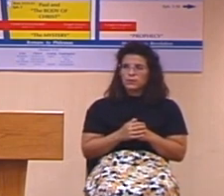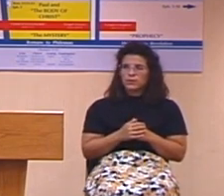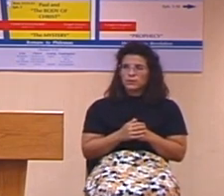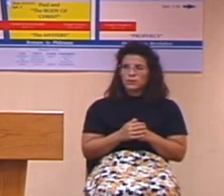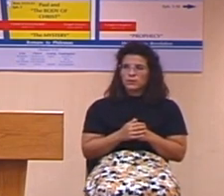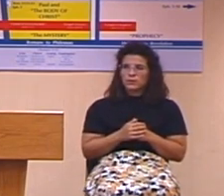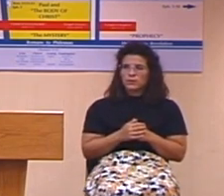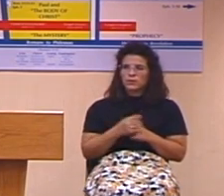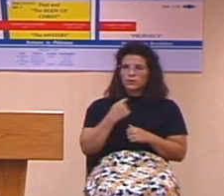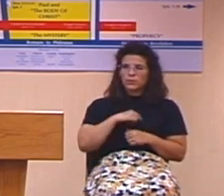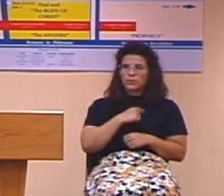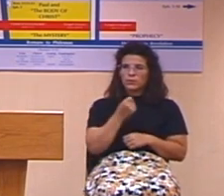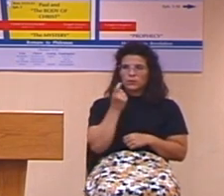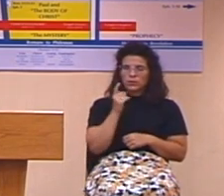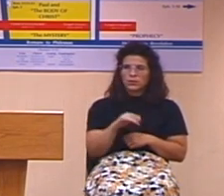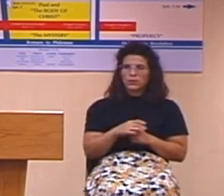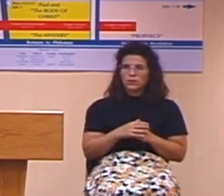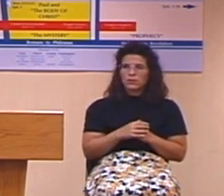We get it?